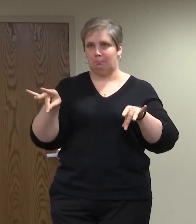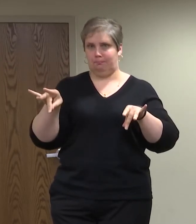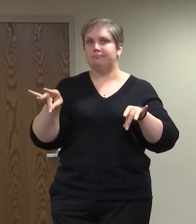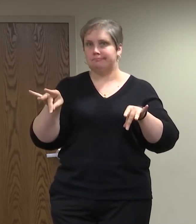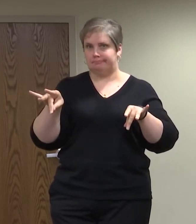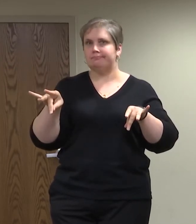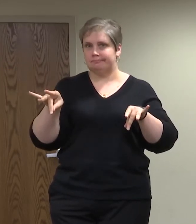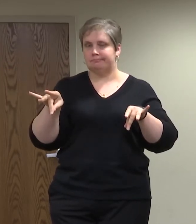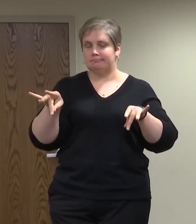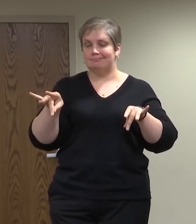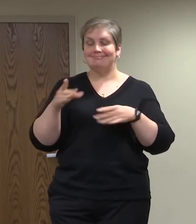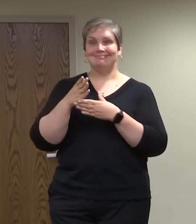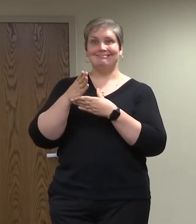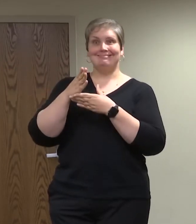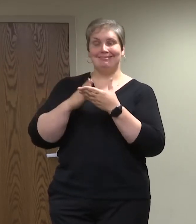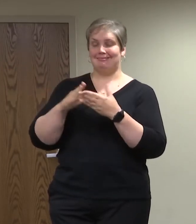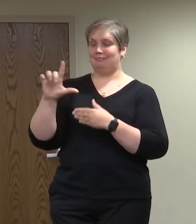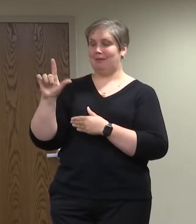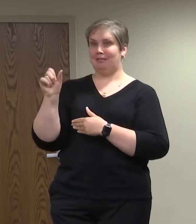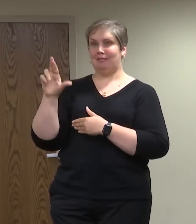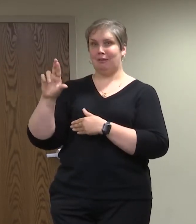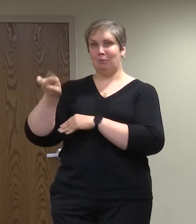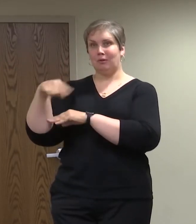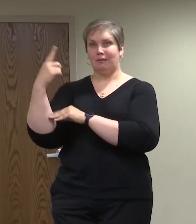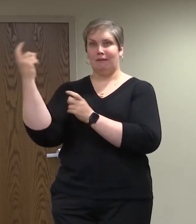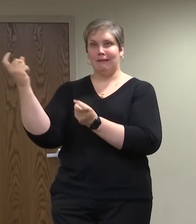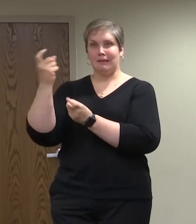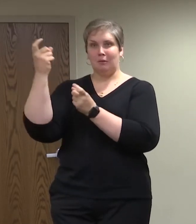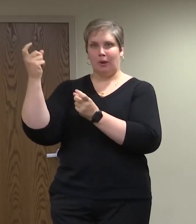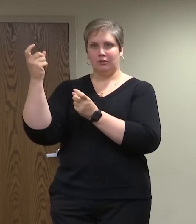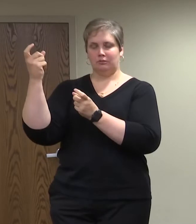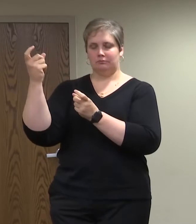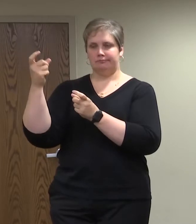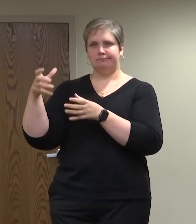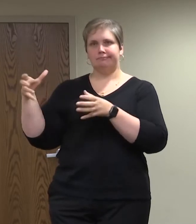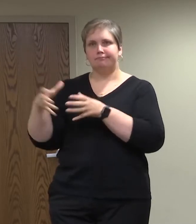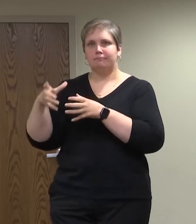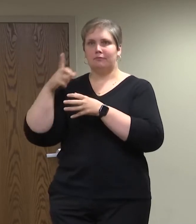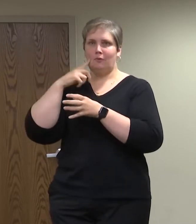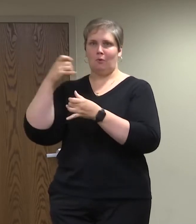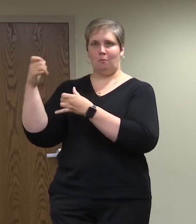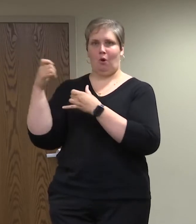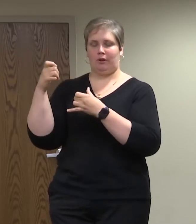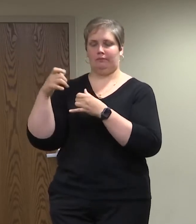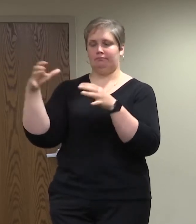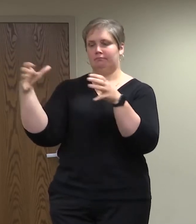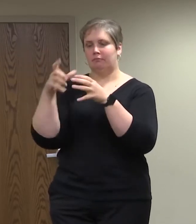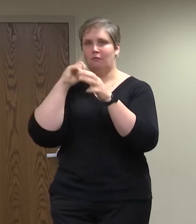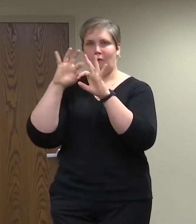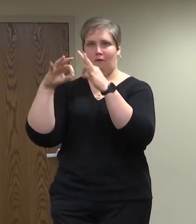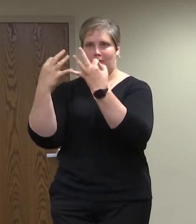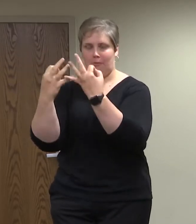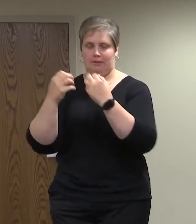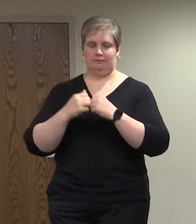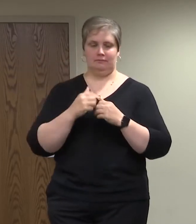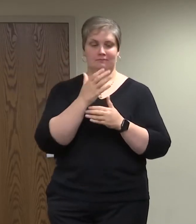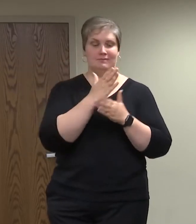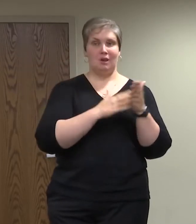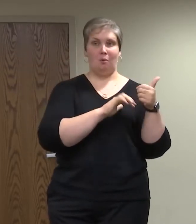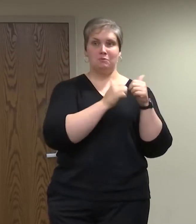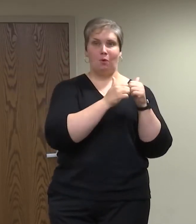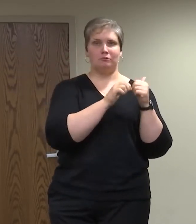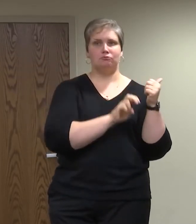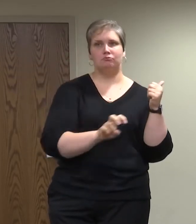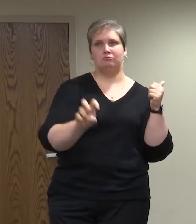weekend activities, parties, family gatherings, traveling teams, and sports. So